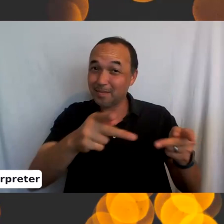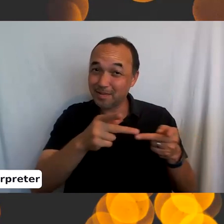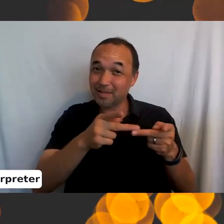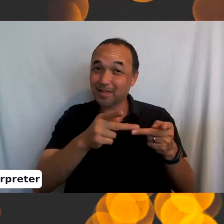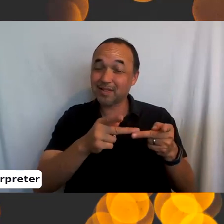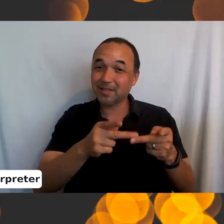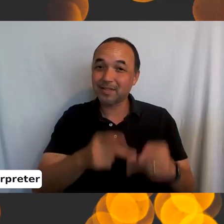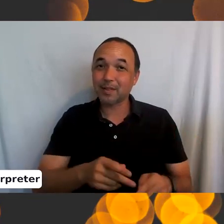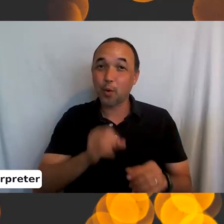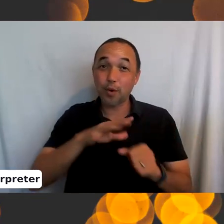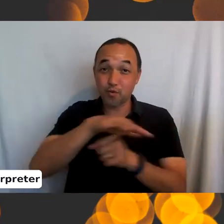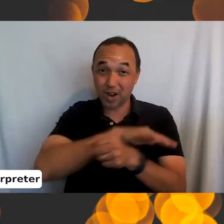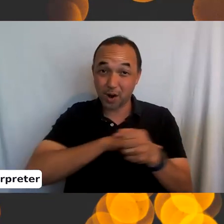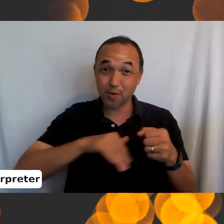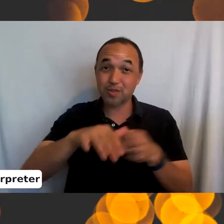happened nearby.